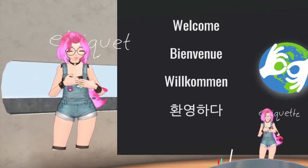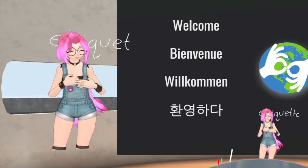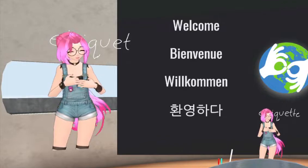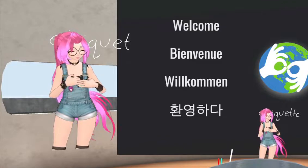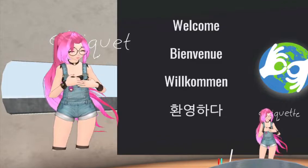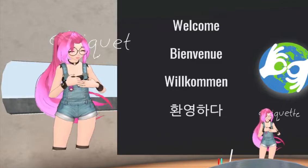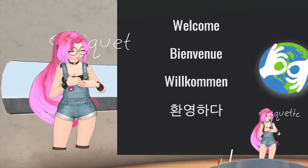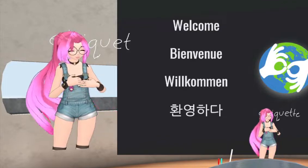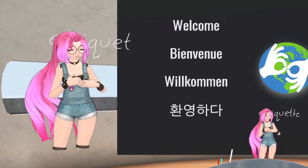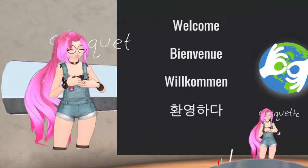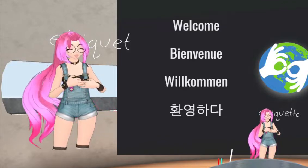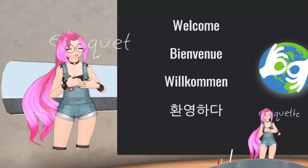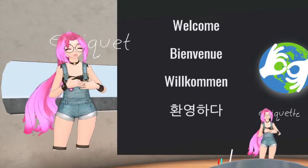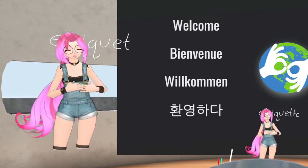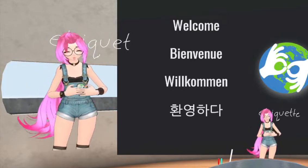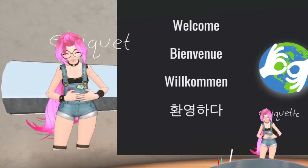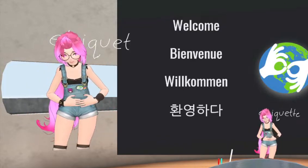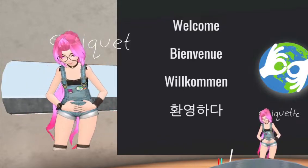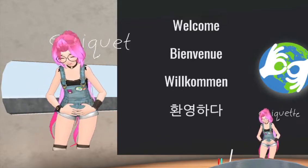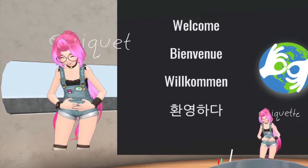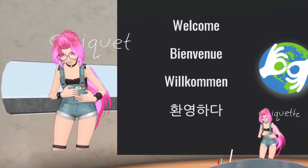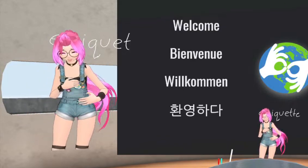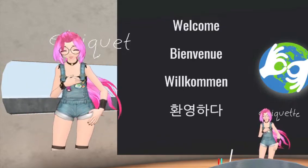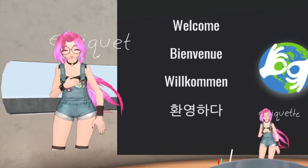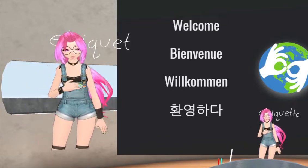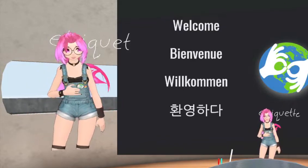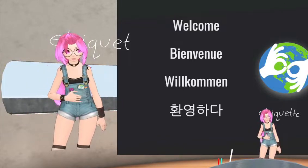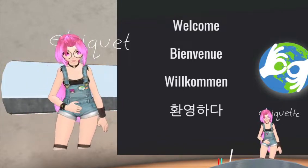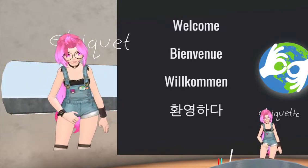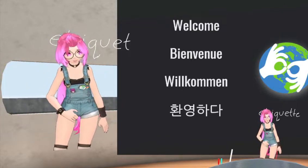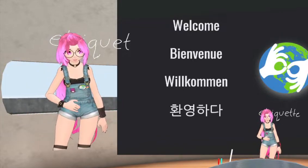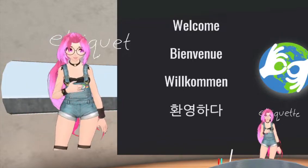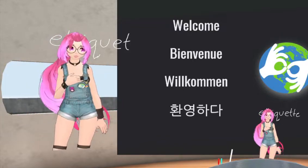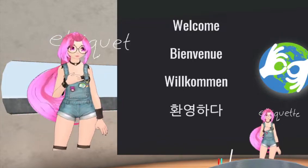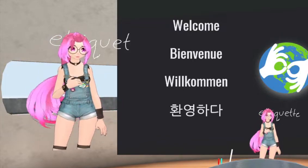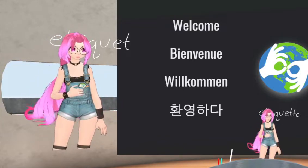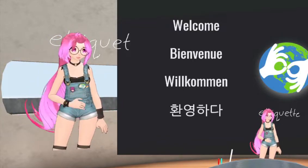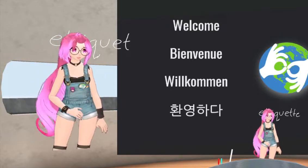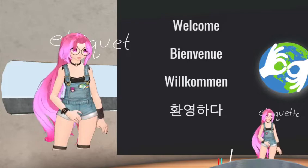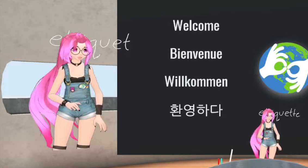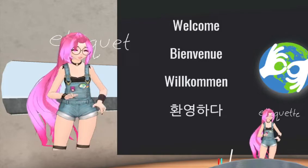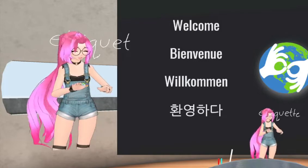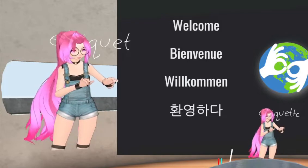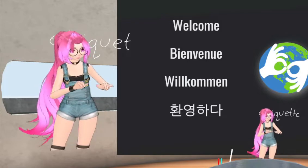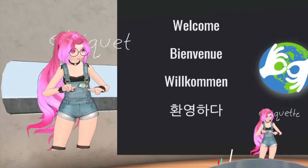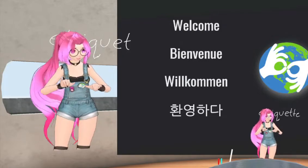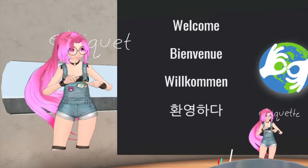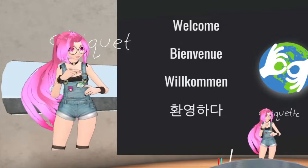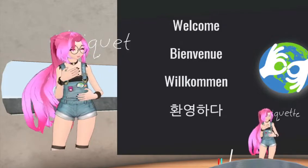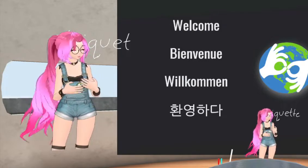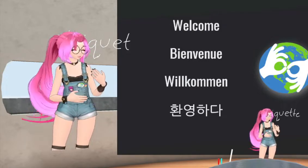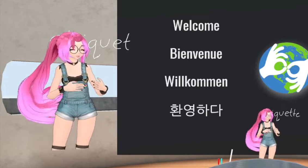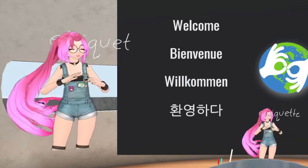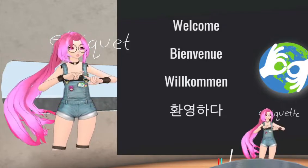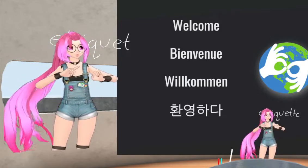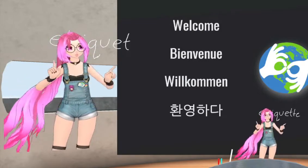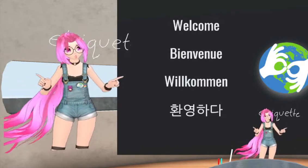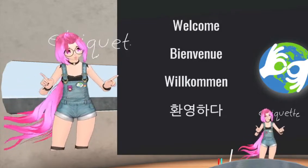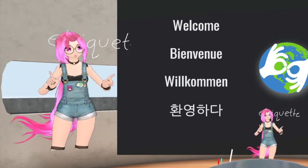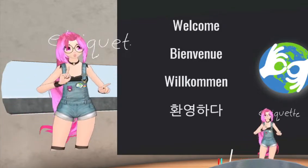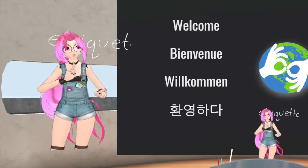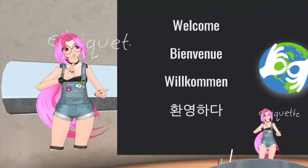One full body haptic suits where a very beautiful actress can touch our body and ask, can you feel that? Instead,